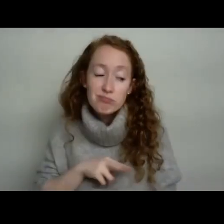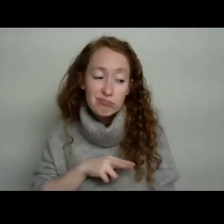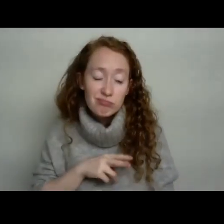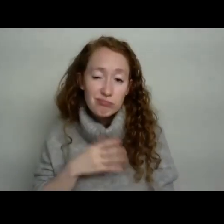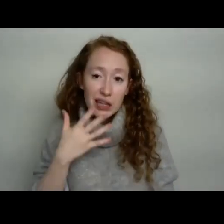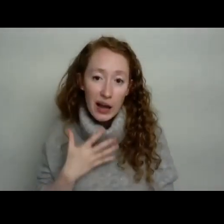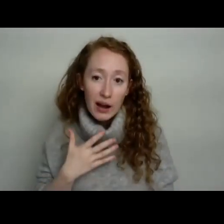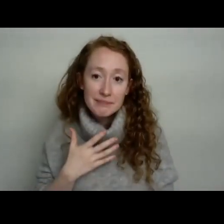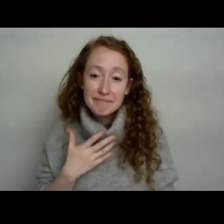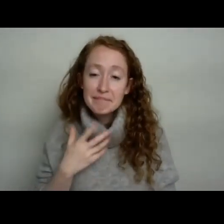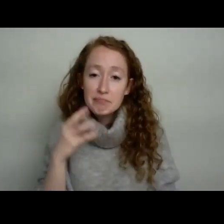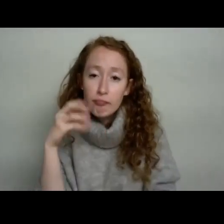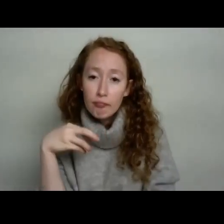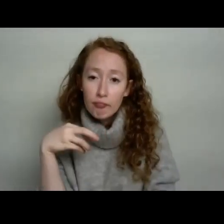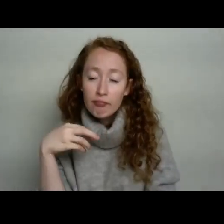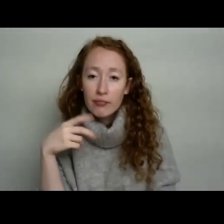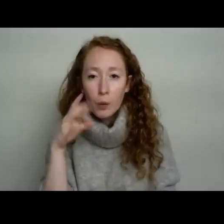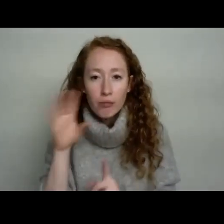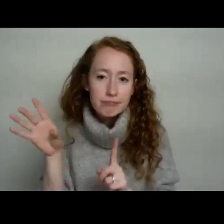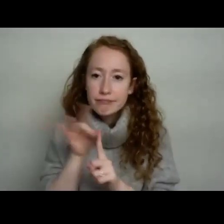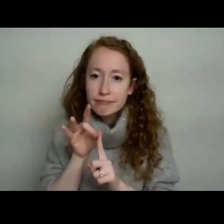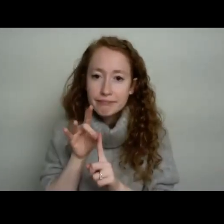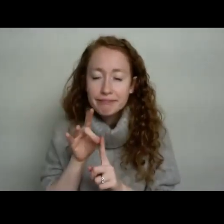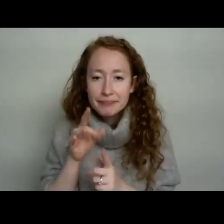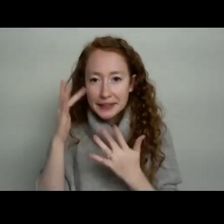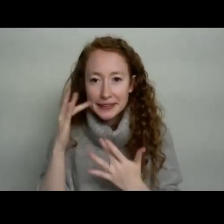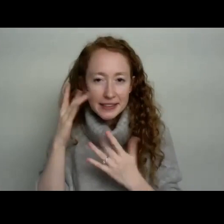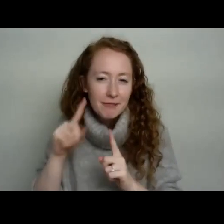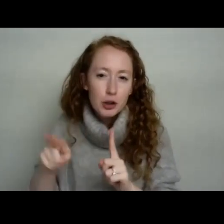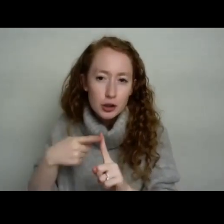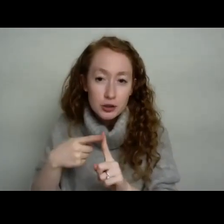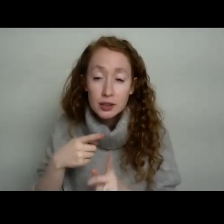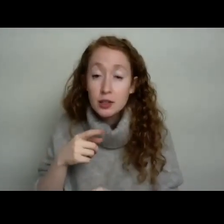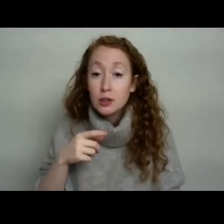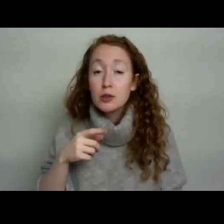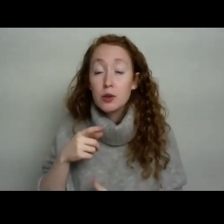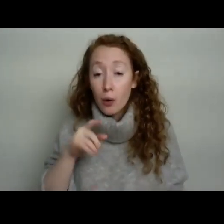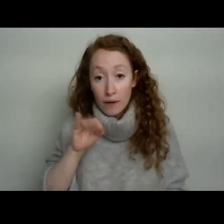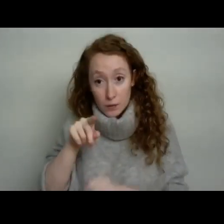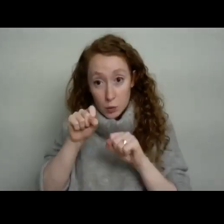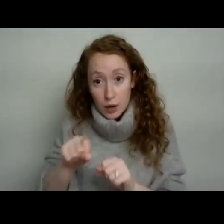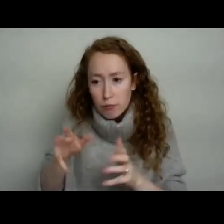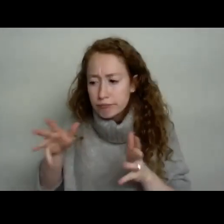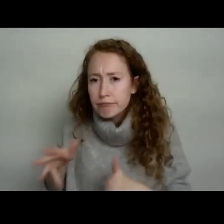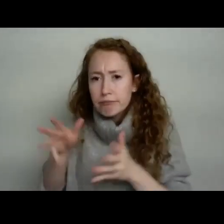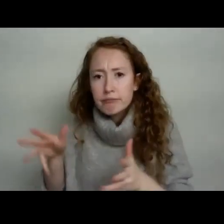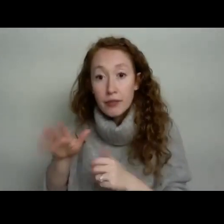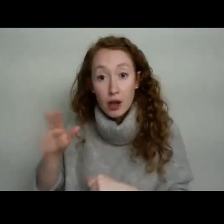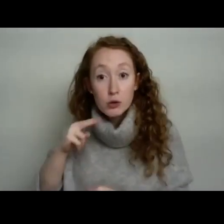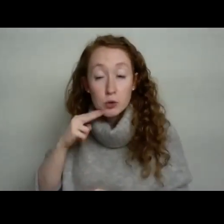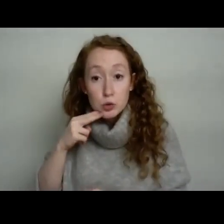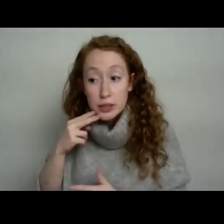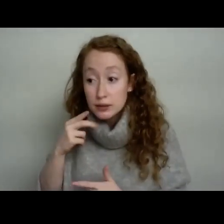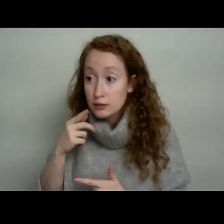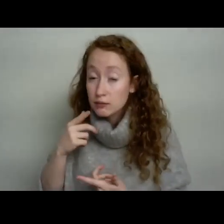sad zinnias that get powdery mildew first. So anything you can do to boost their nutrient density, so much the